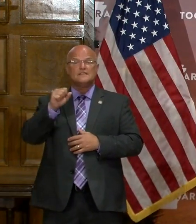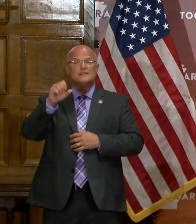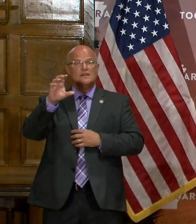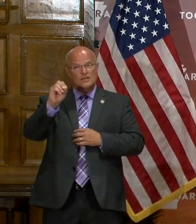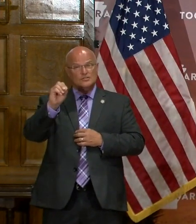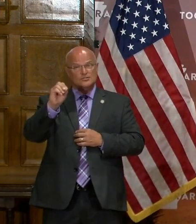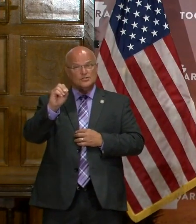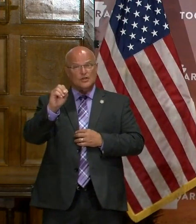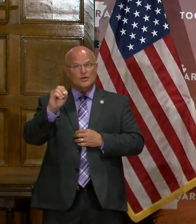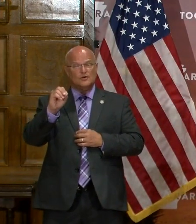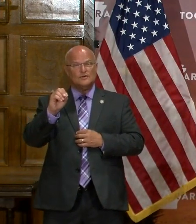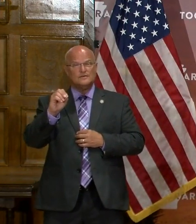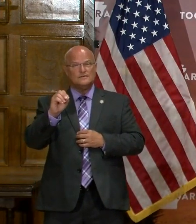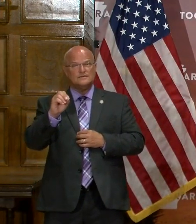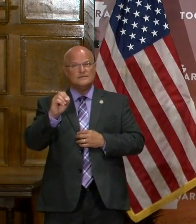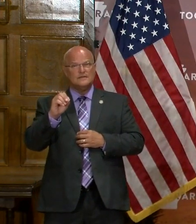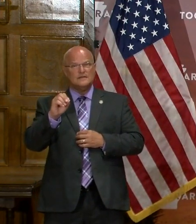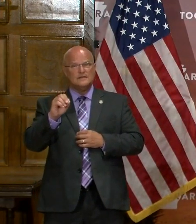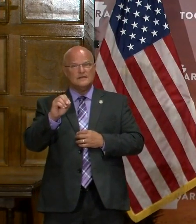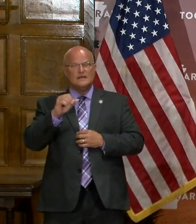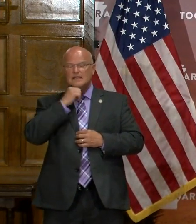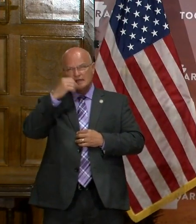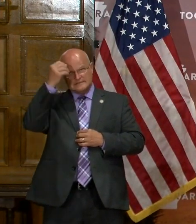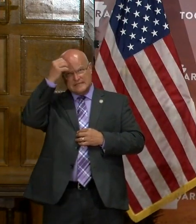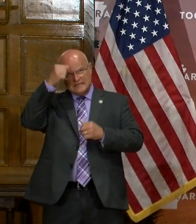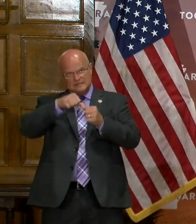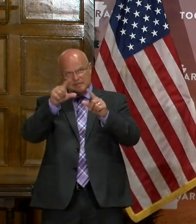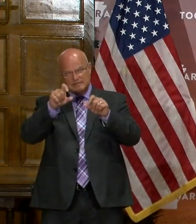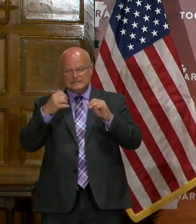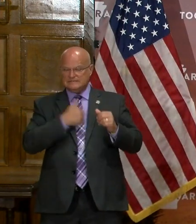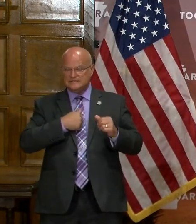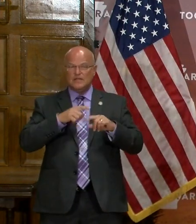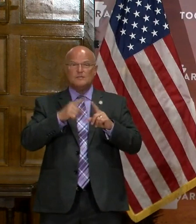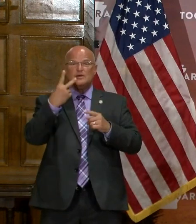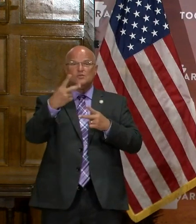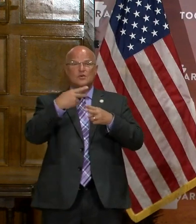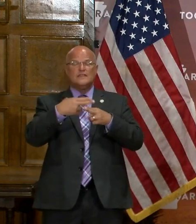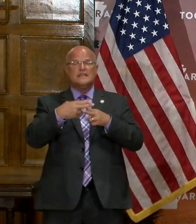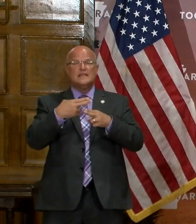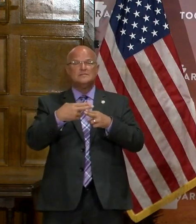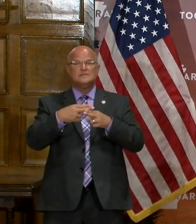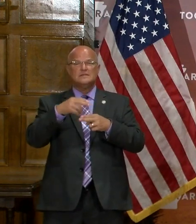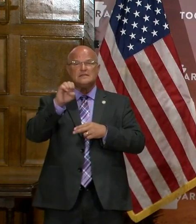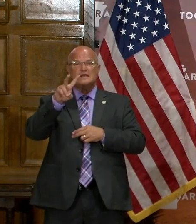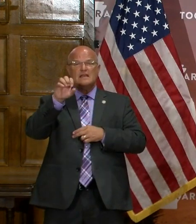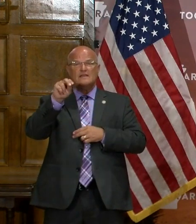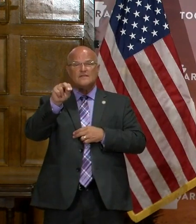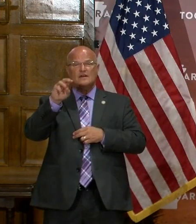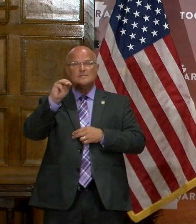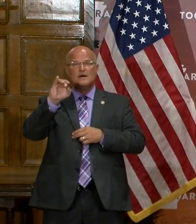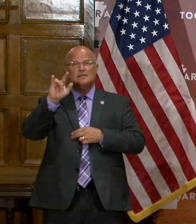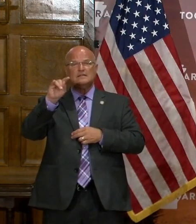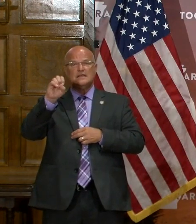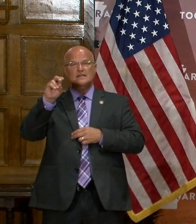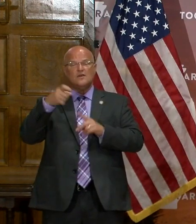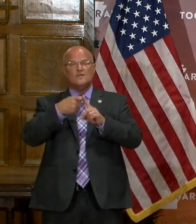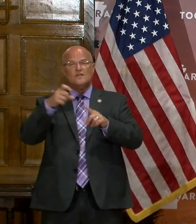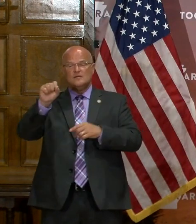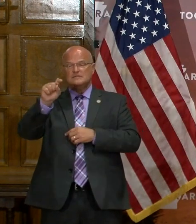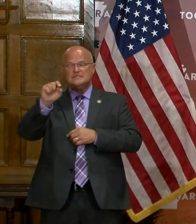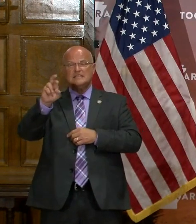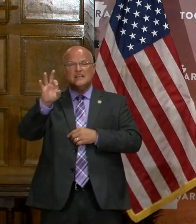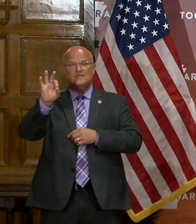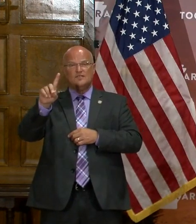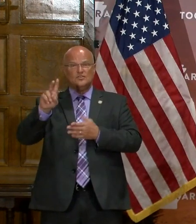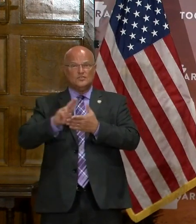So this is not a memory test, I'm sorry, but two of the names are Yvonne Maldonado from Stanford